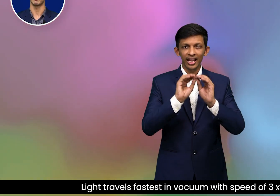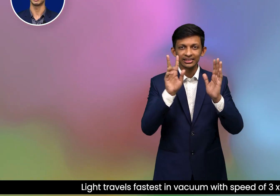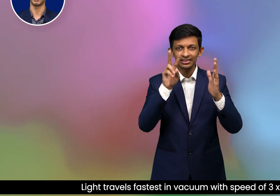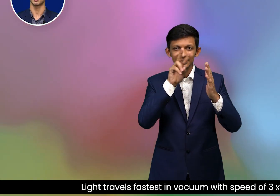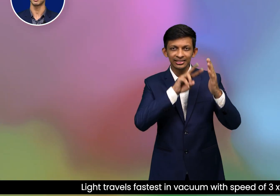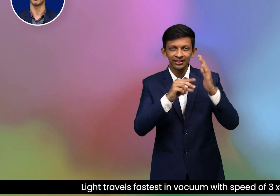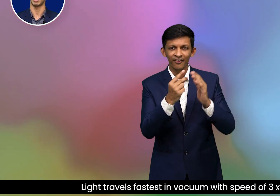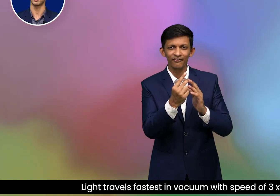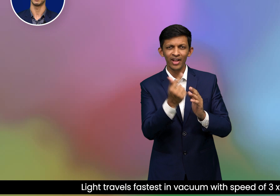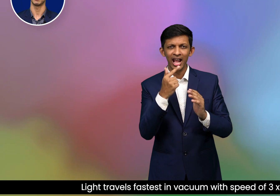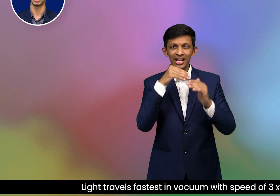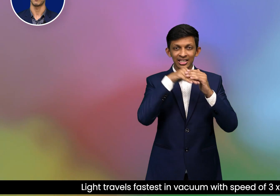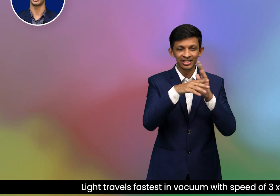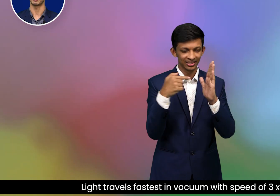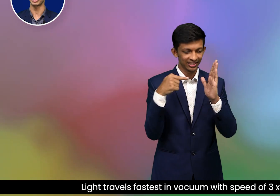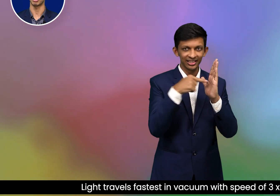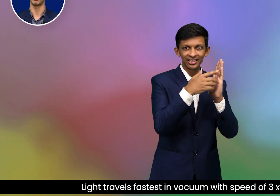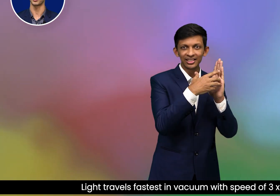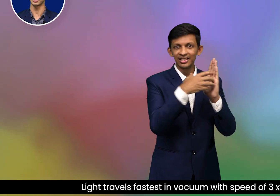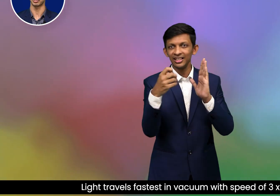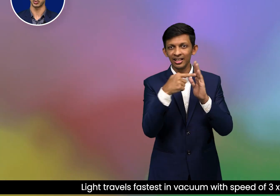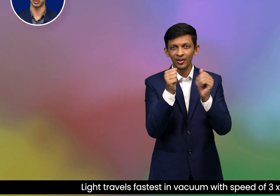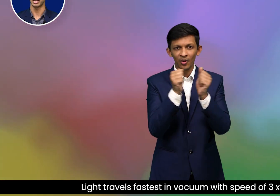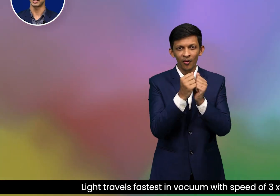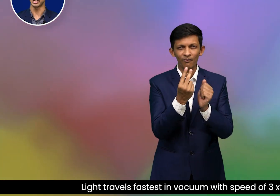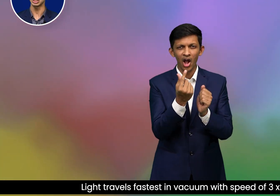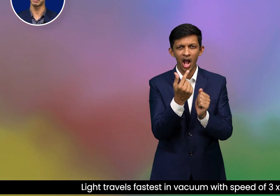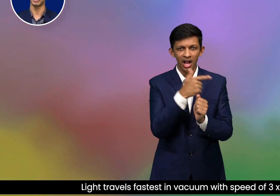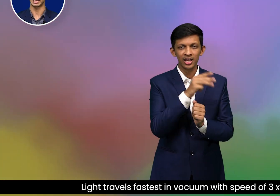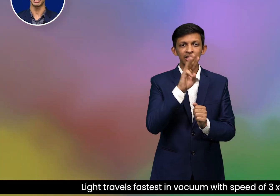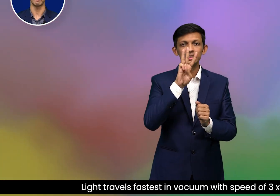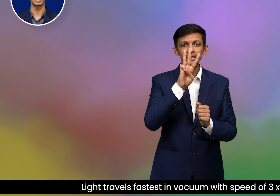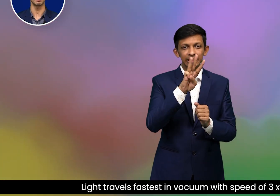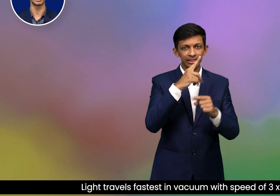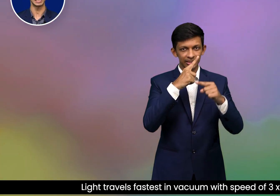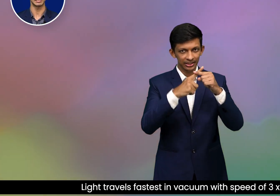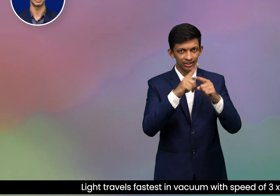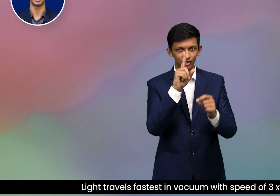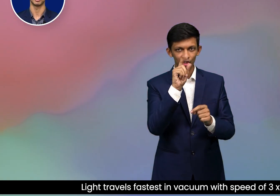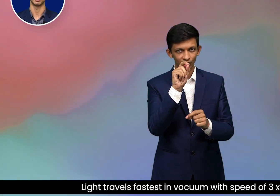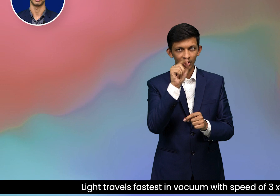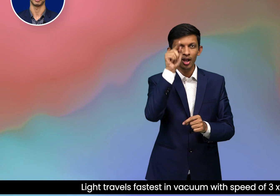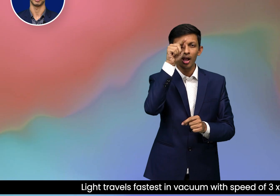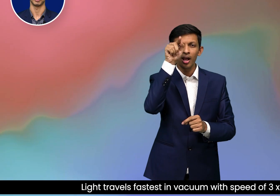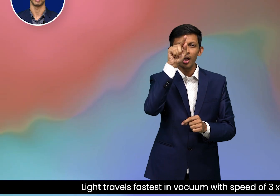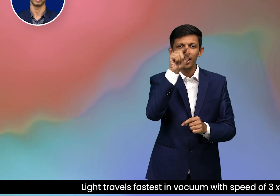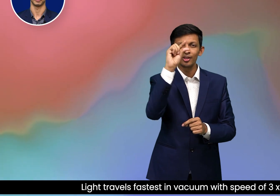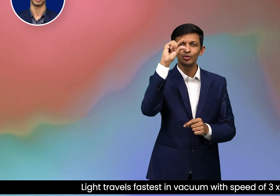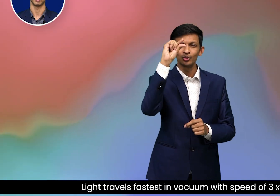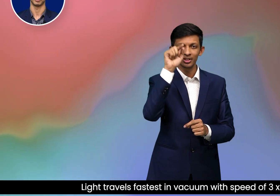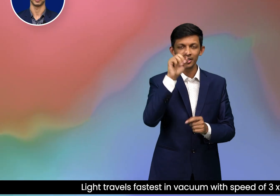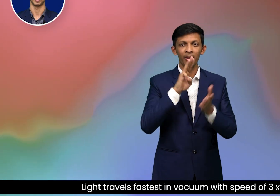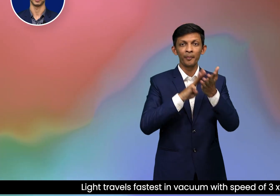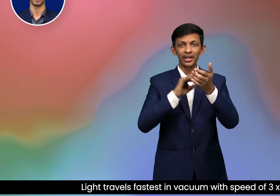Light travels fastest in vacuum with the speed of 3 into 10 to the power 8 meter per second.